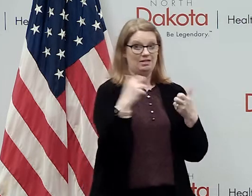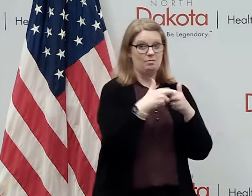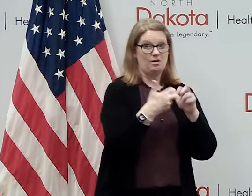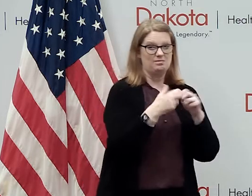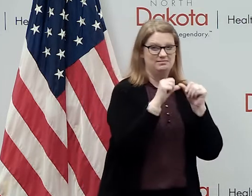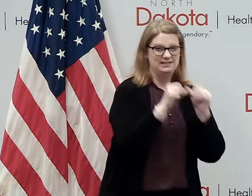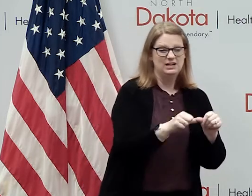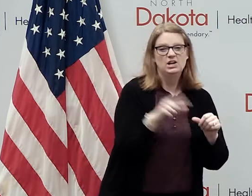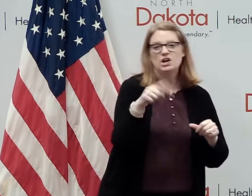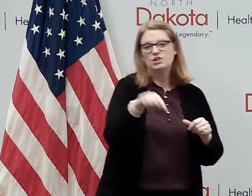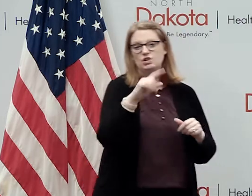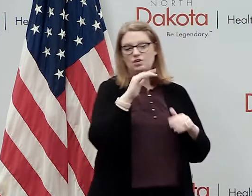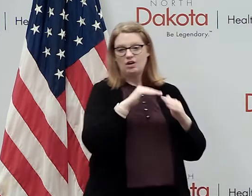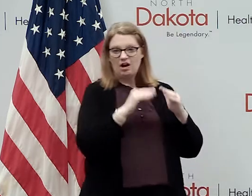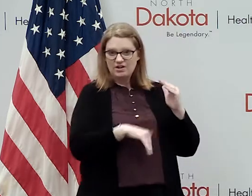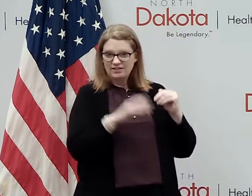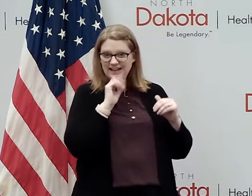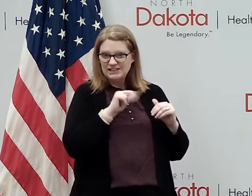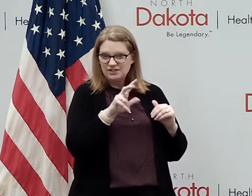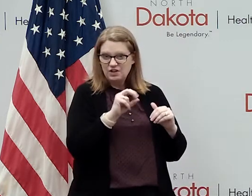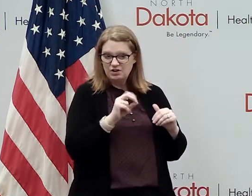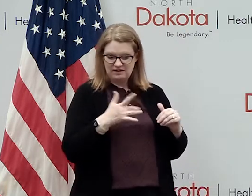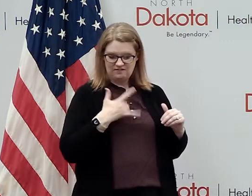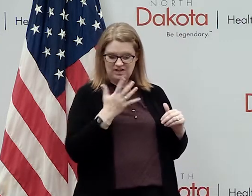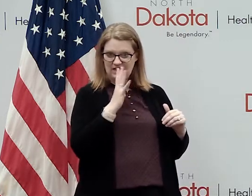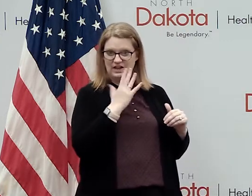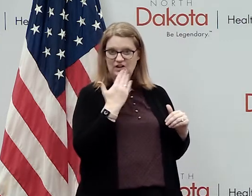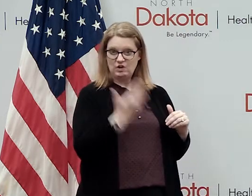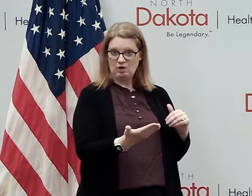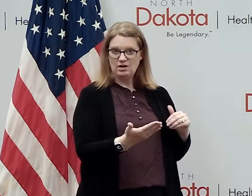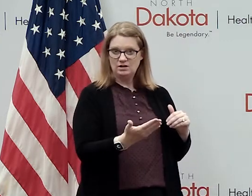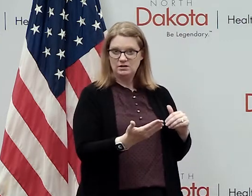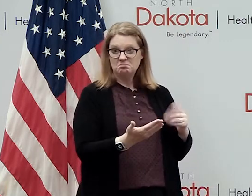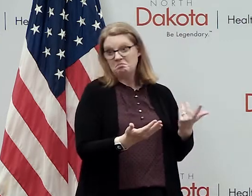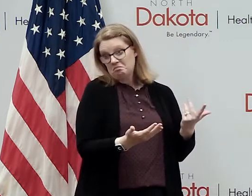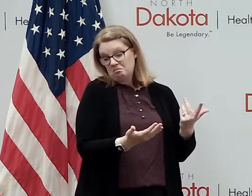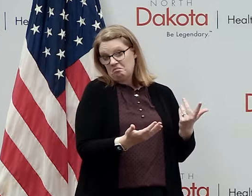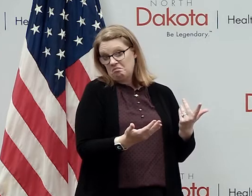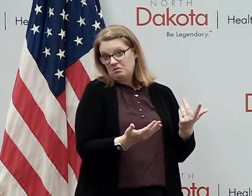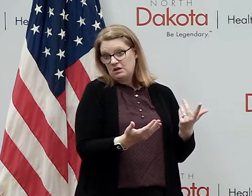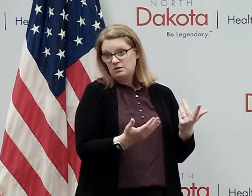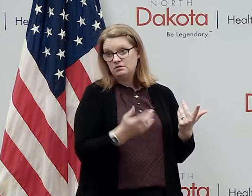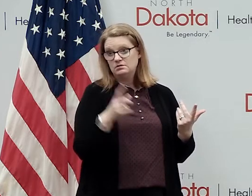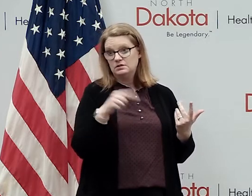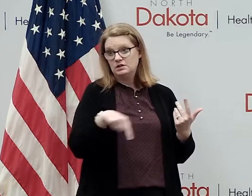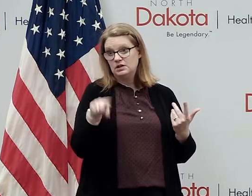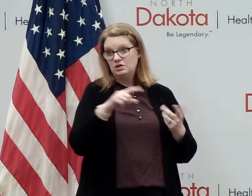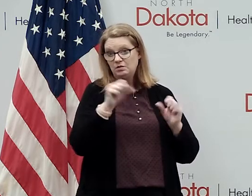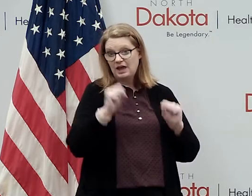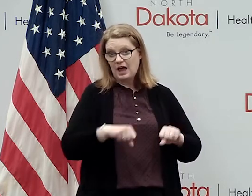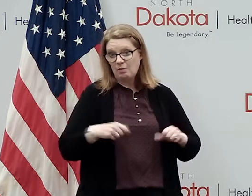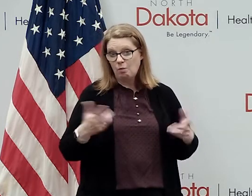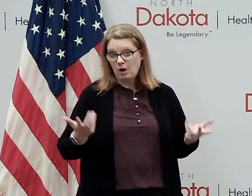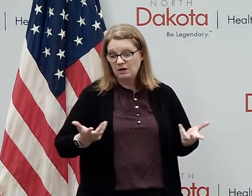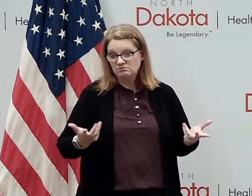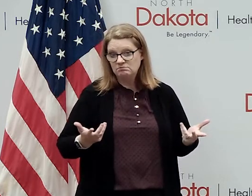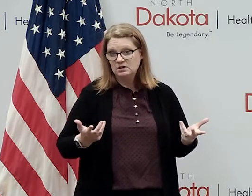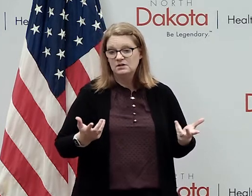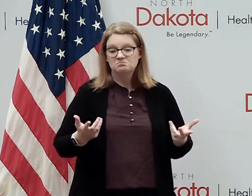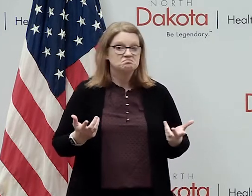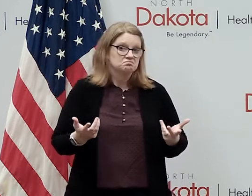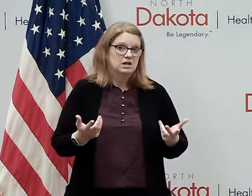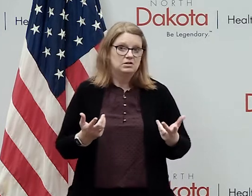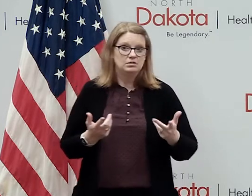30 and feeling good, as a gift to those loved ones that may be vulnerable to